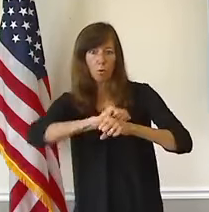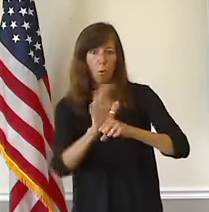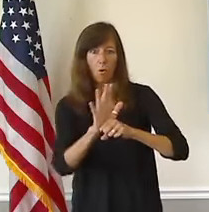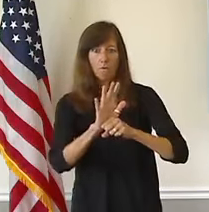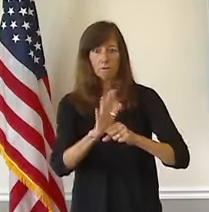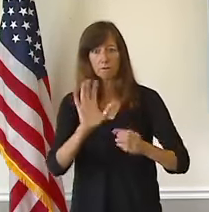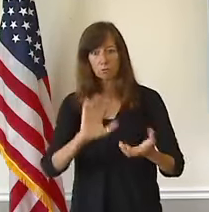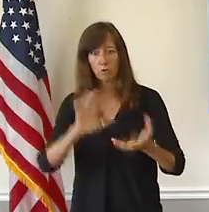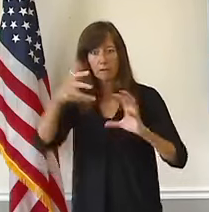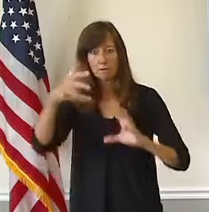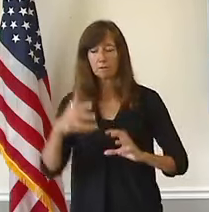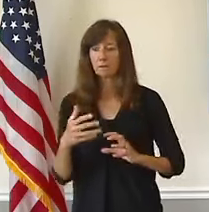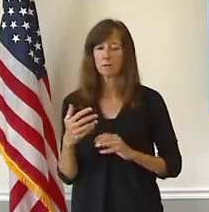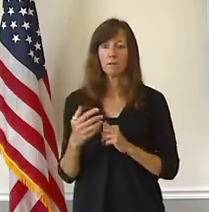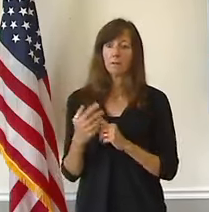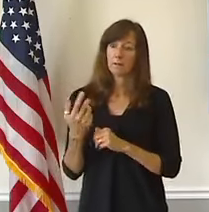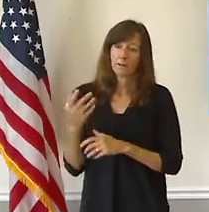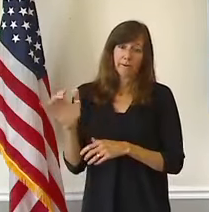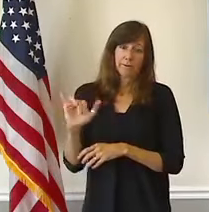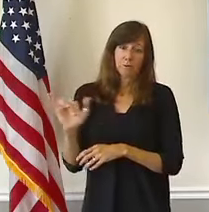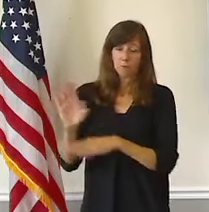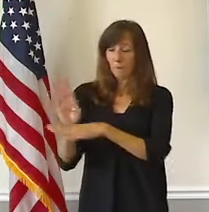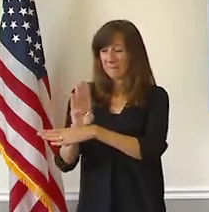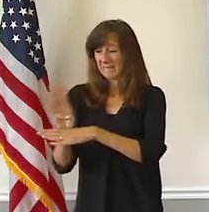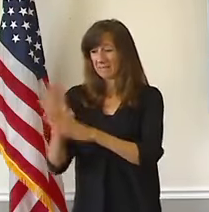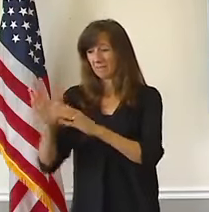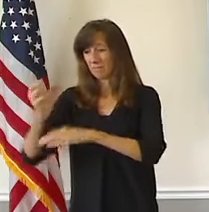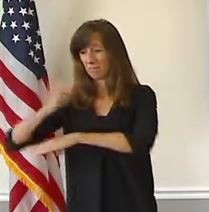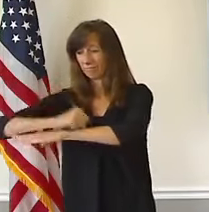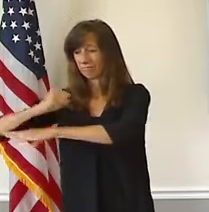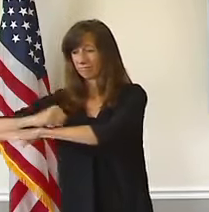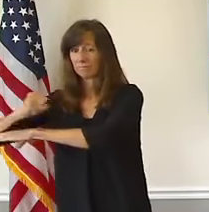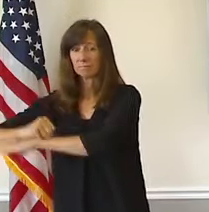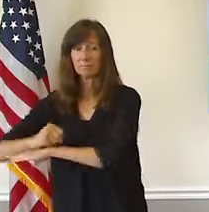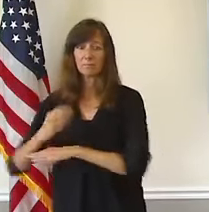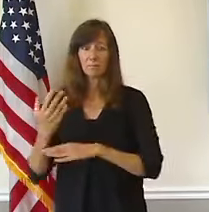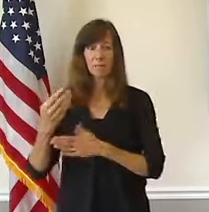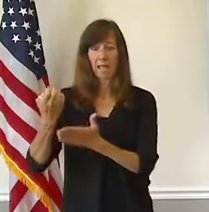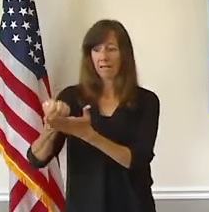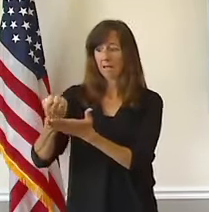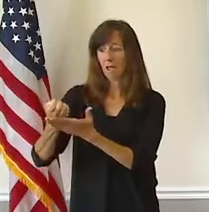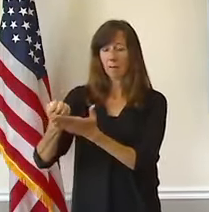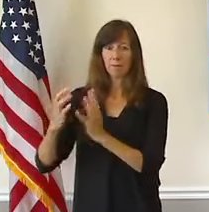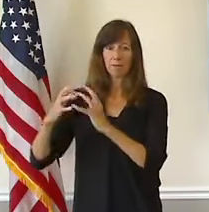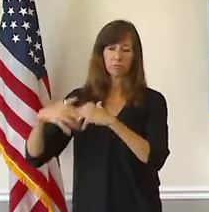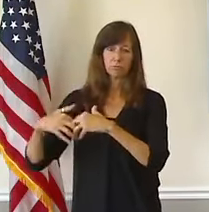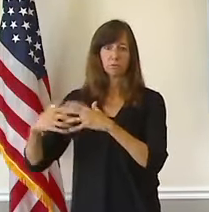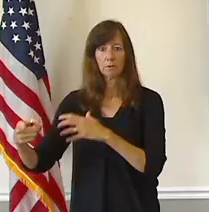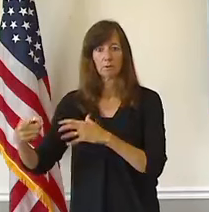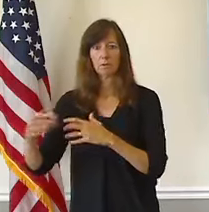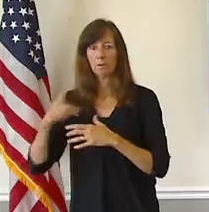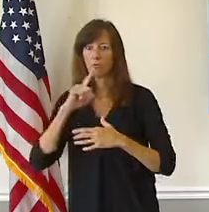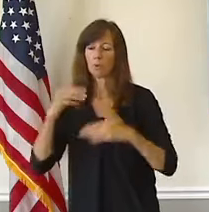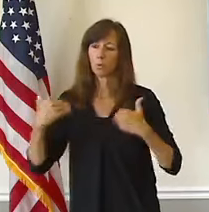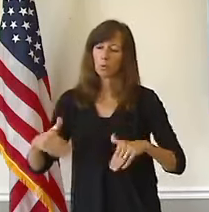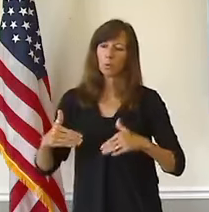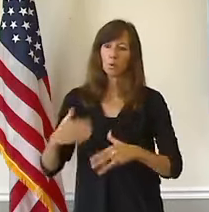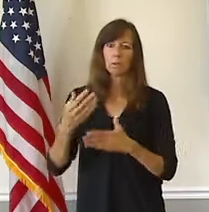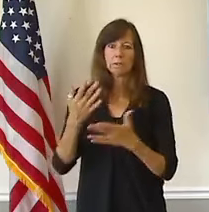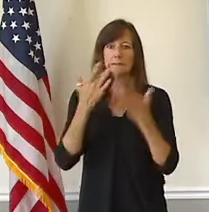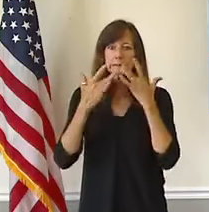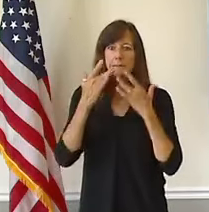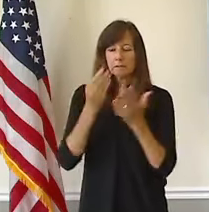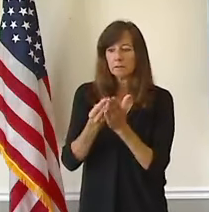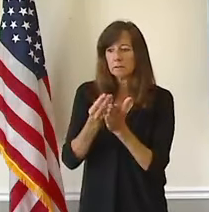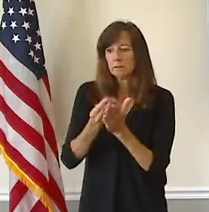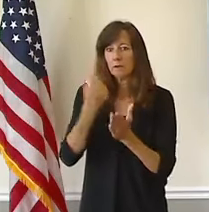of course, the shutdown of business and the economic lockdown, if you will, has created a great fiscal stress and economic challenge for families,